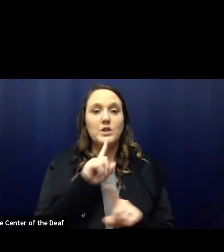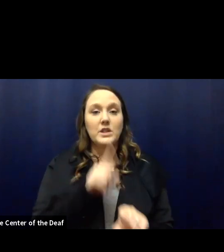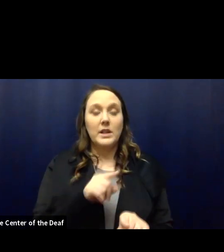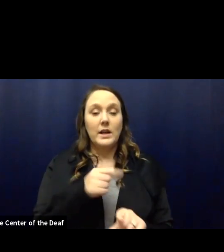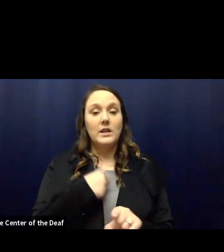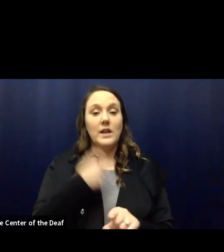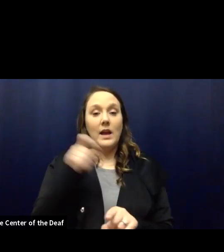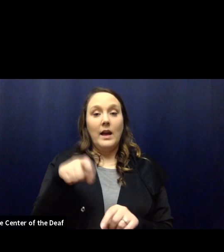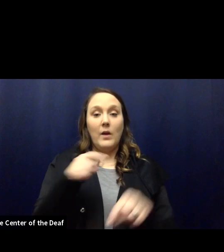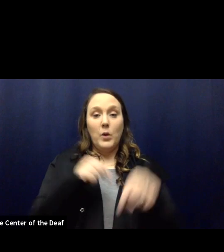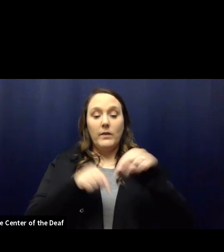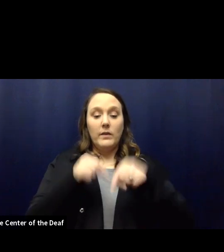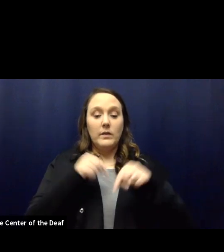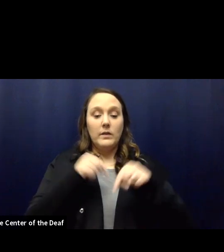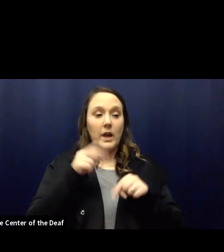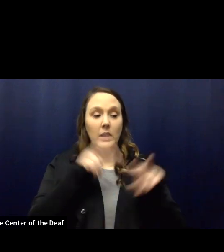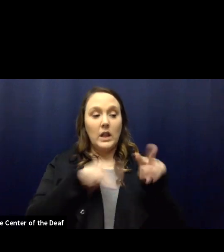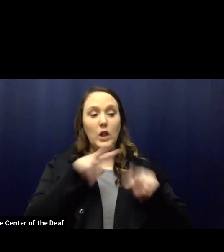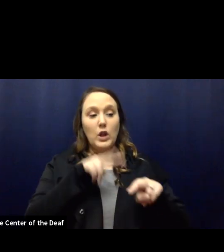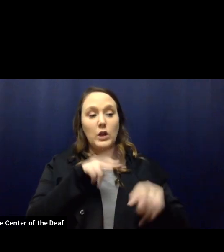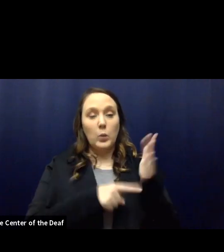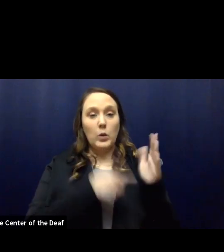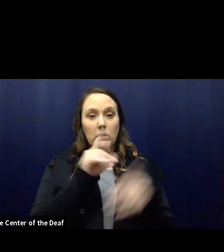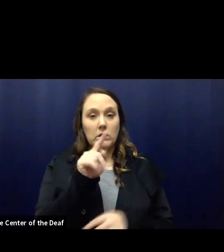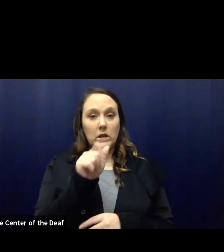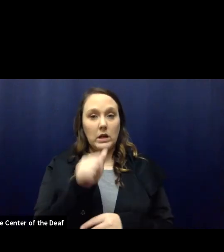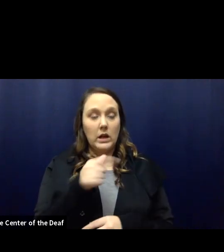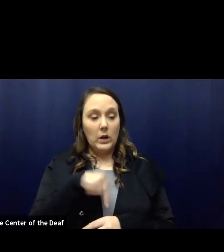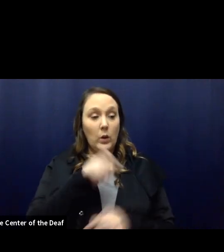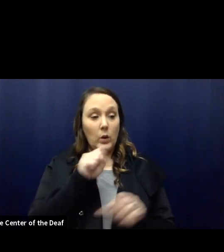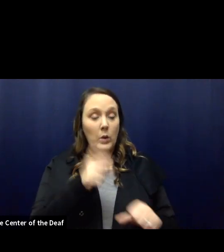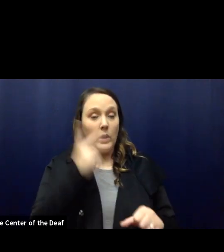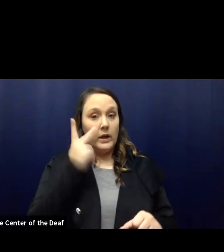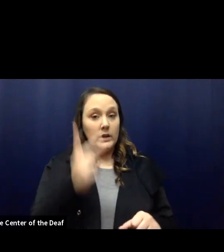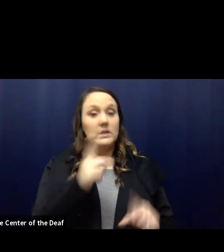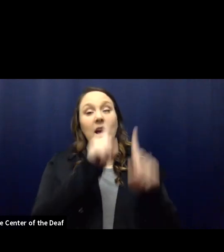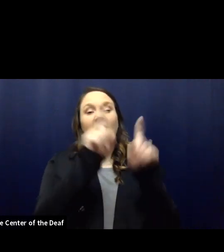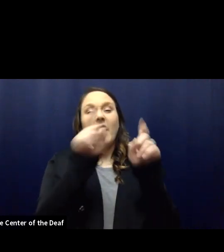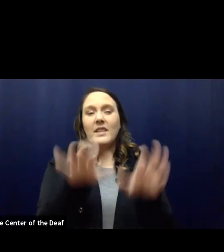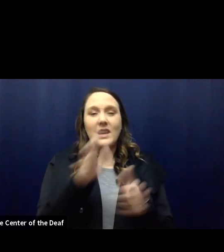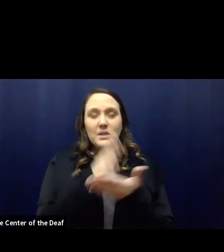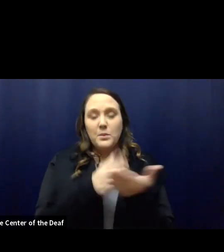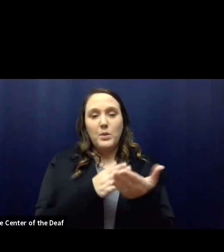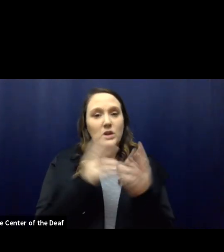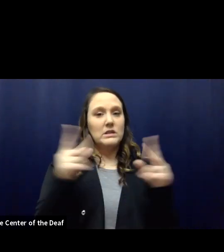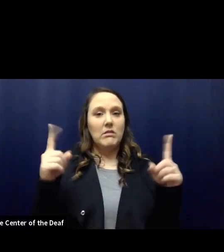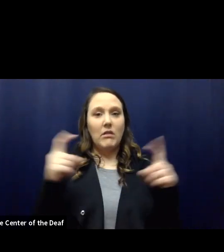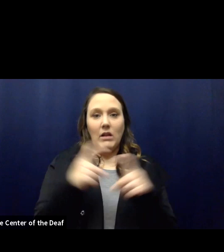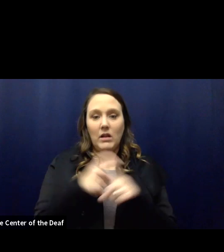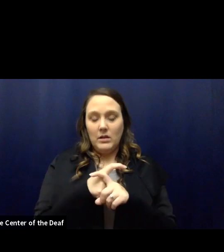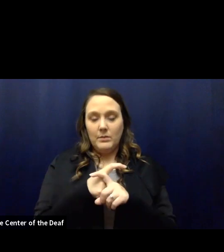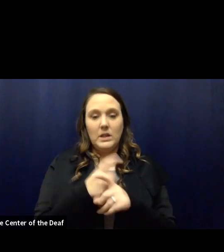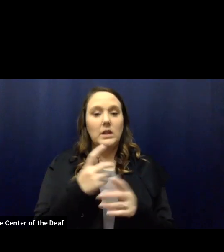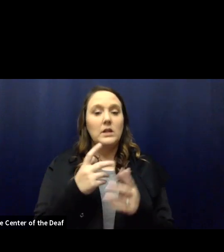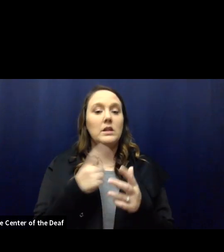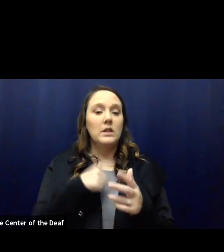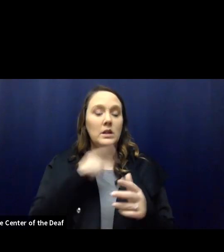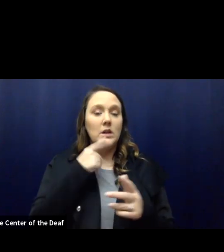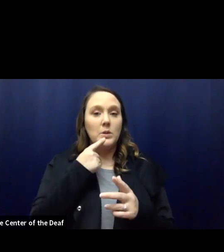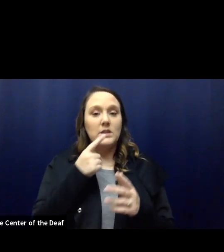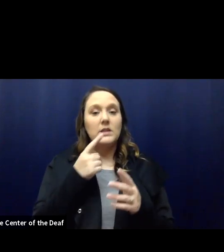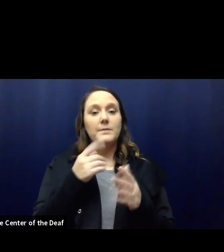back and look at what data we can see, but and this is the testing piece is very complicated, and it's as we've said a lot of